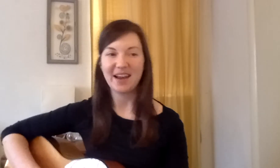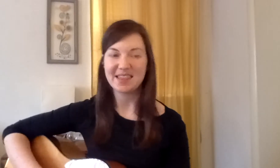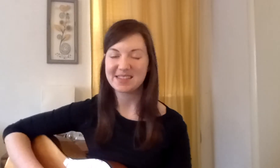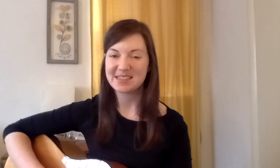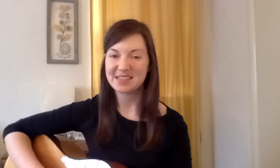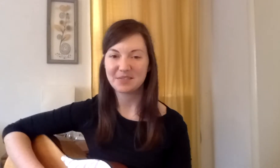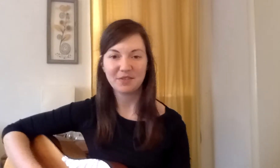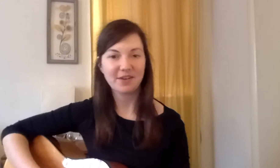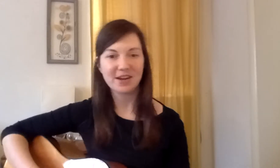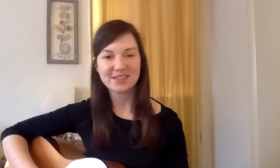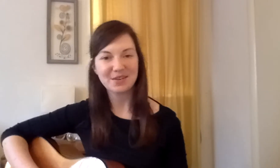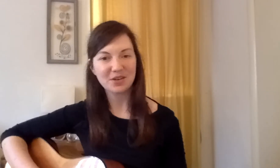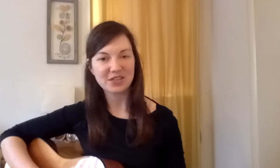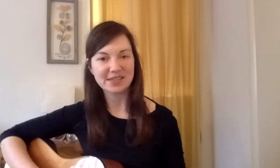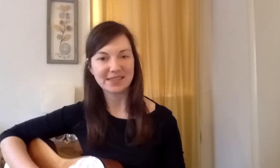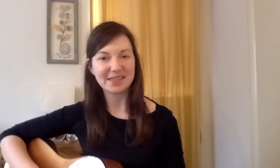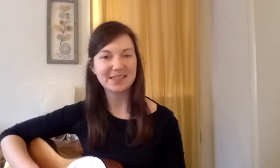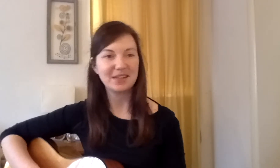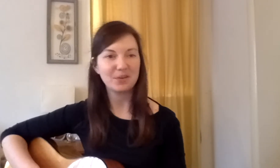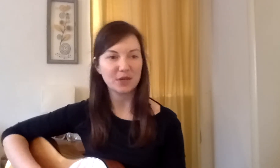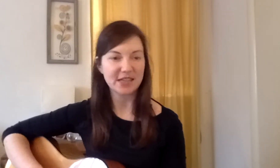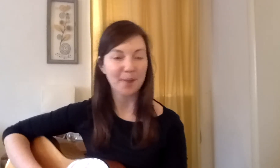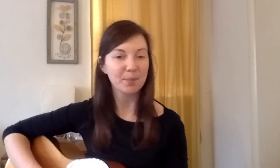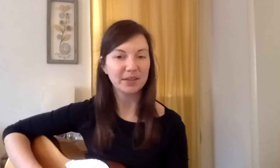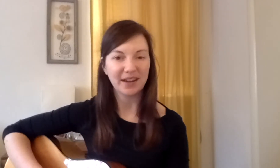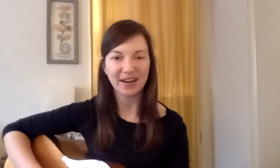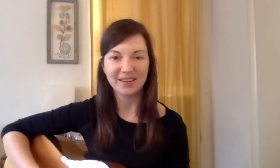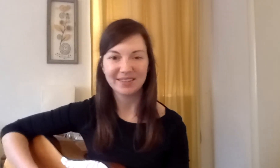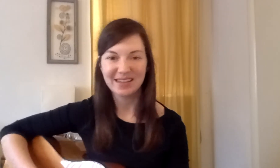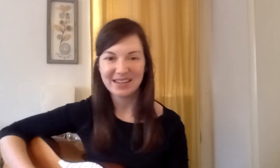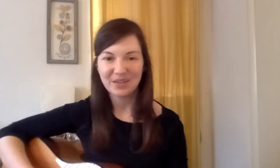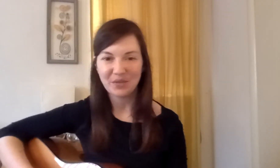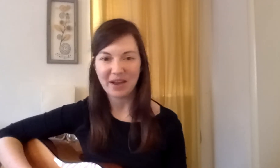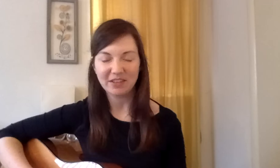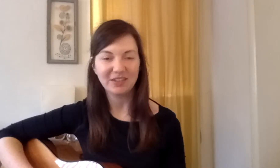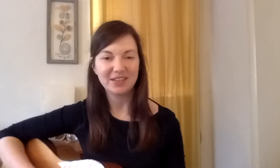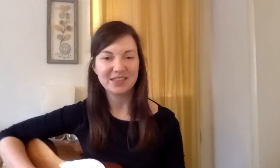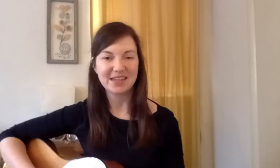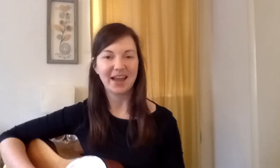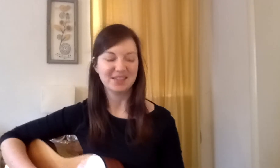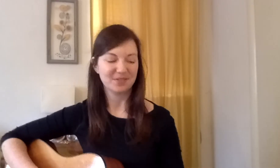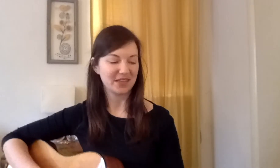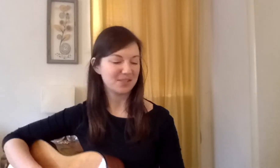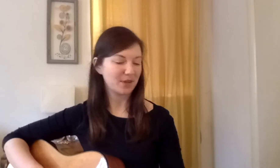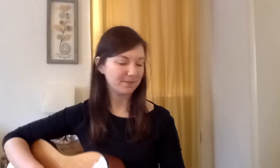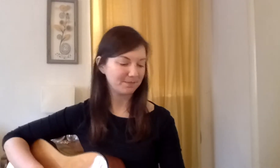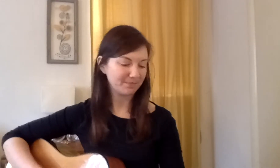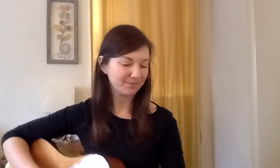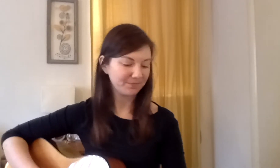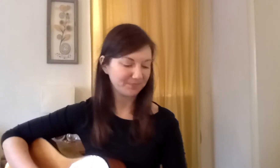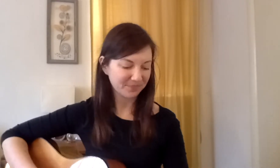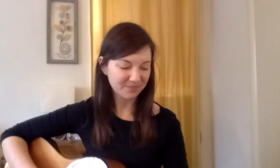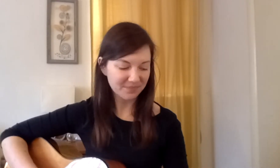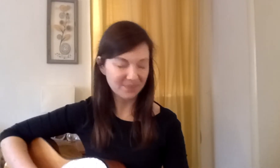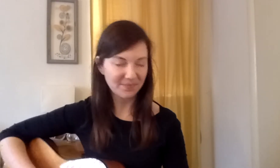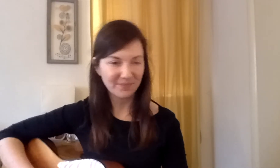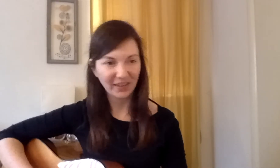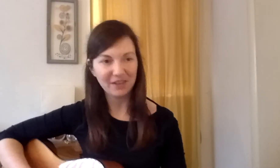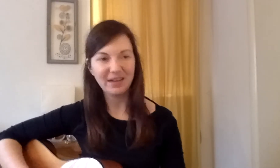this is a different verse. You can just listen or tap along. We haven't learned signs for this one. Here we go.